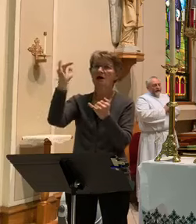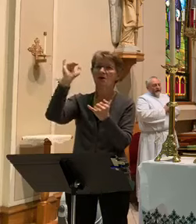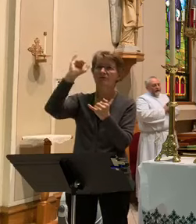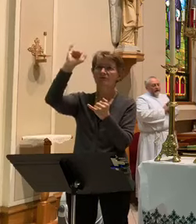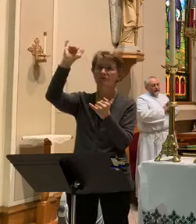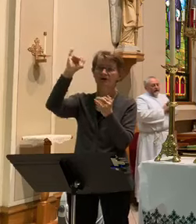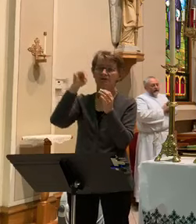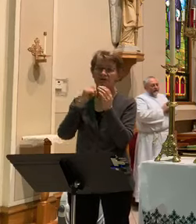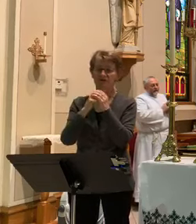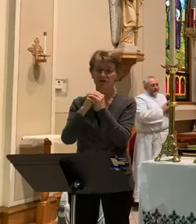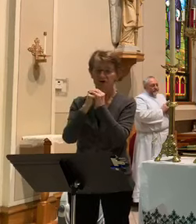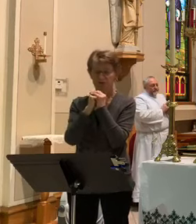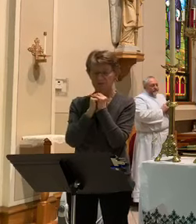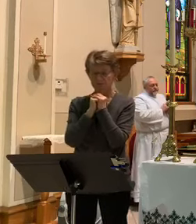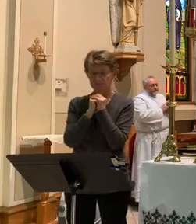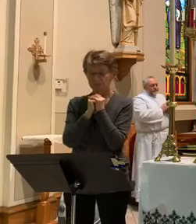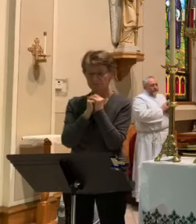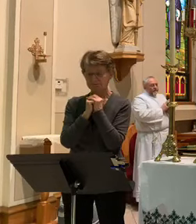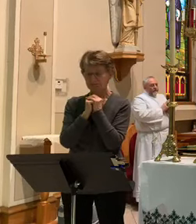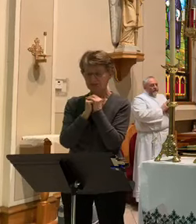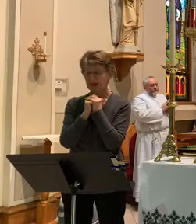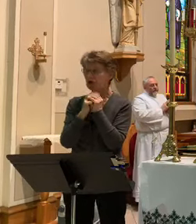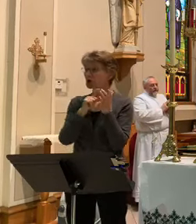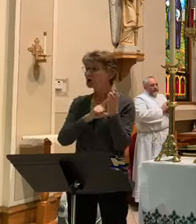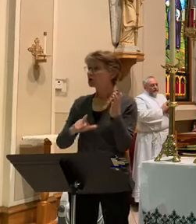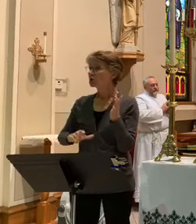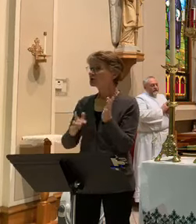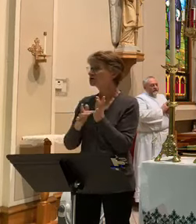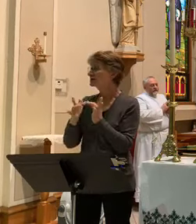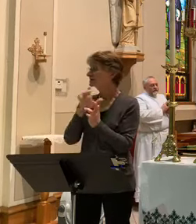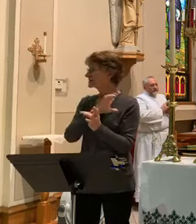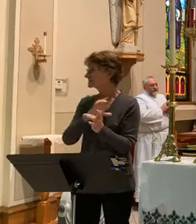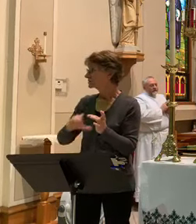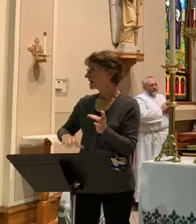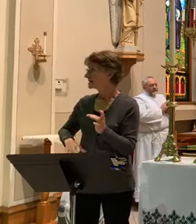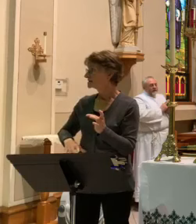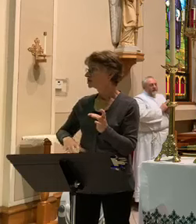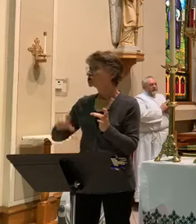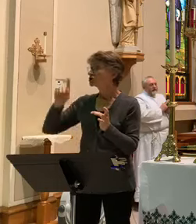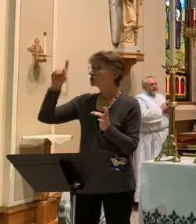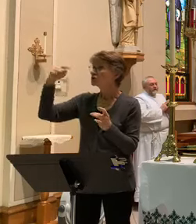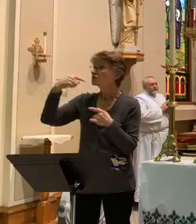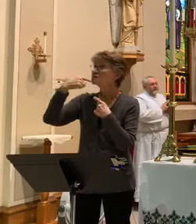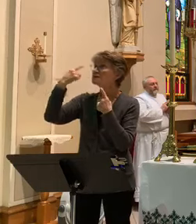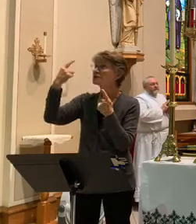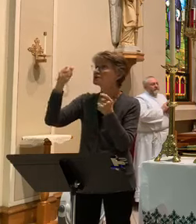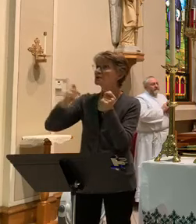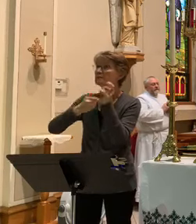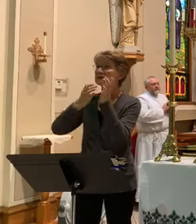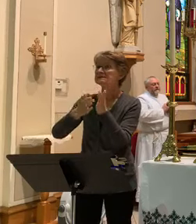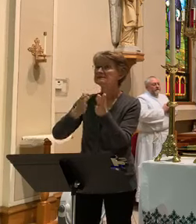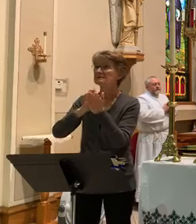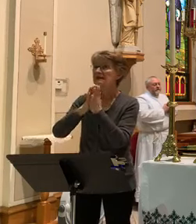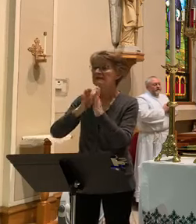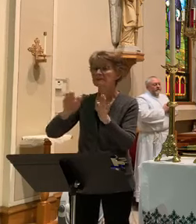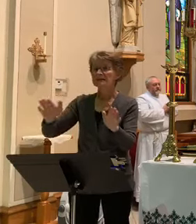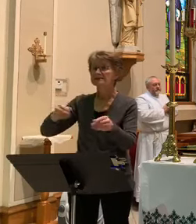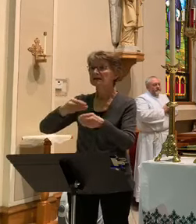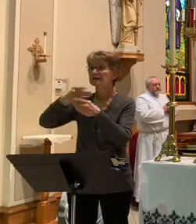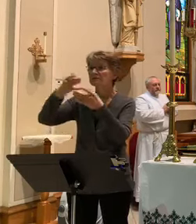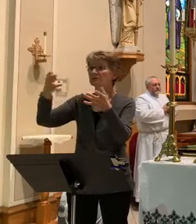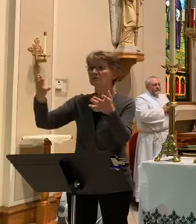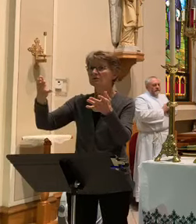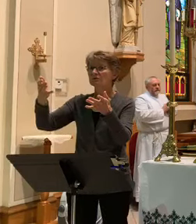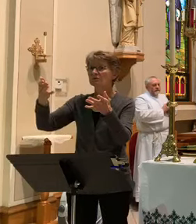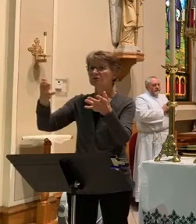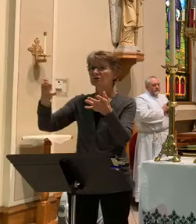yours, now and forever. Lord Jesus Christ, who said to your apostles, Peace I leave you, my peace